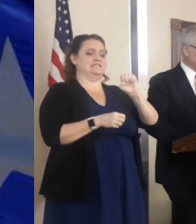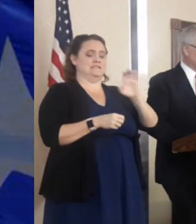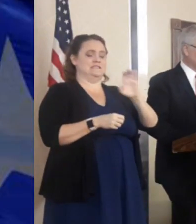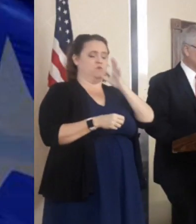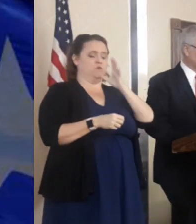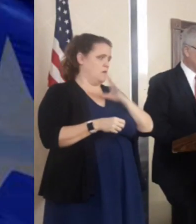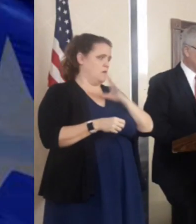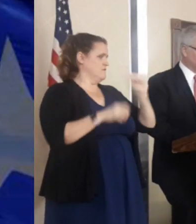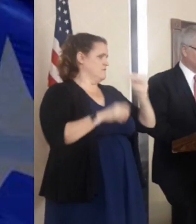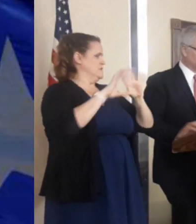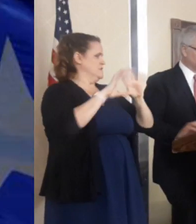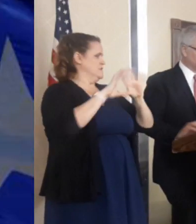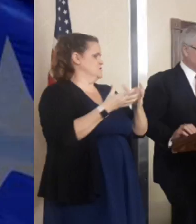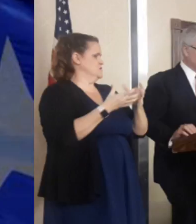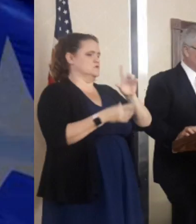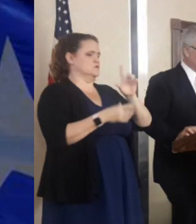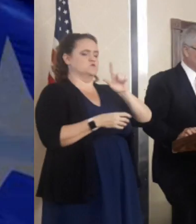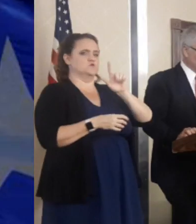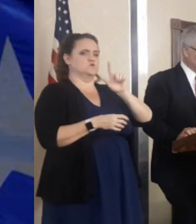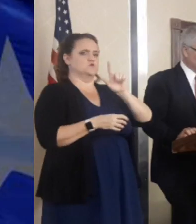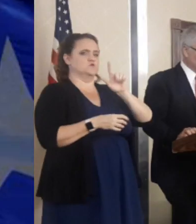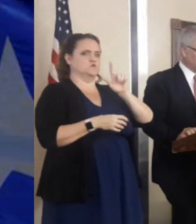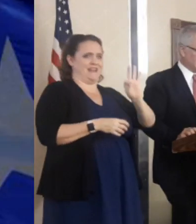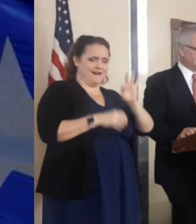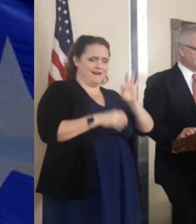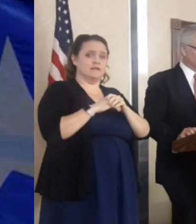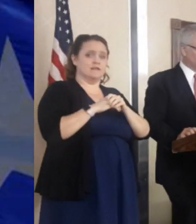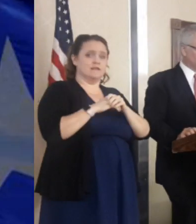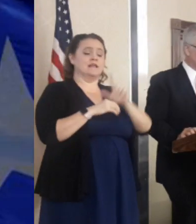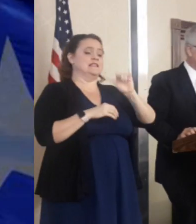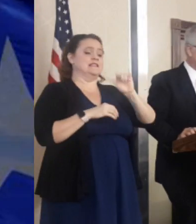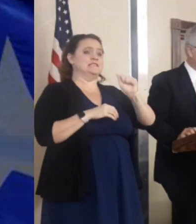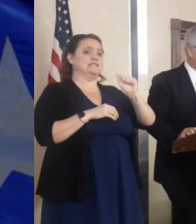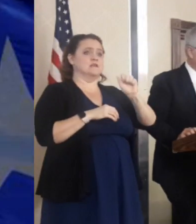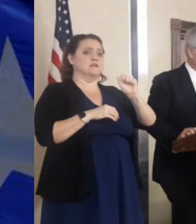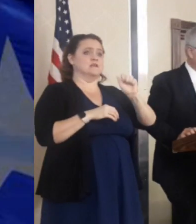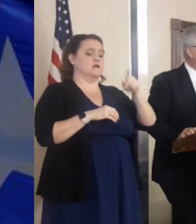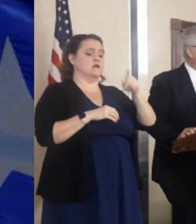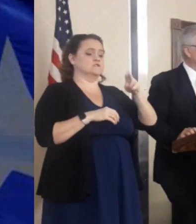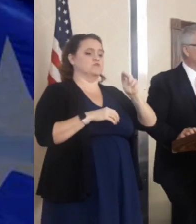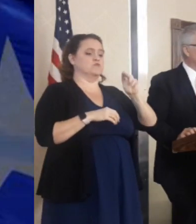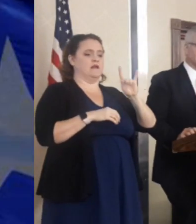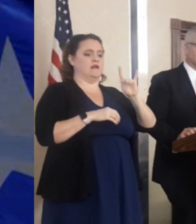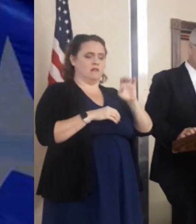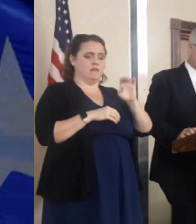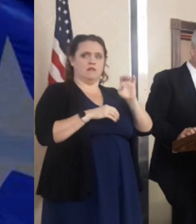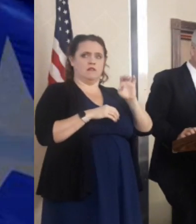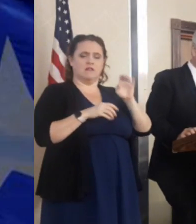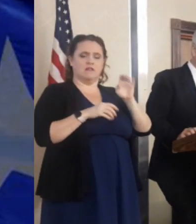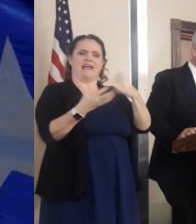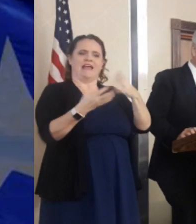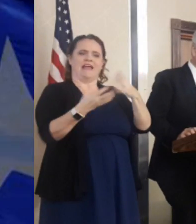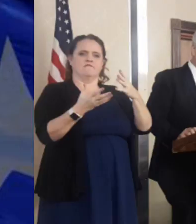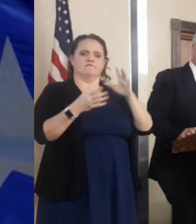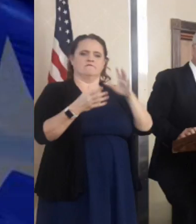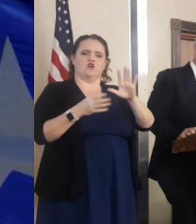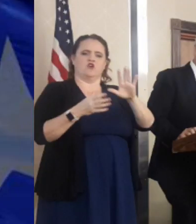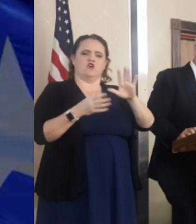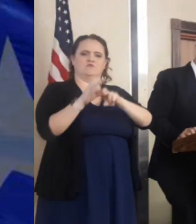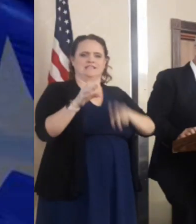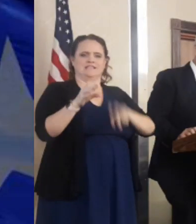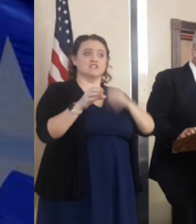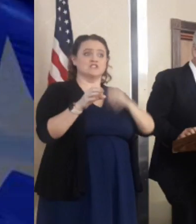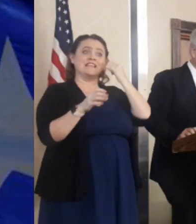Lisa Sprinkle, the SREC woman for District 29, tendered her resignation. If she's watching at home, Lisa, thank you for your